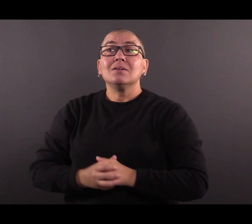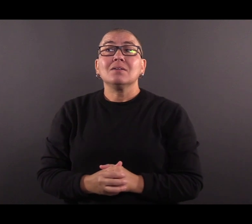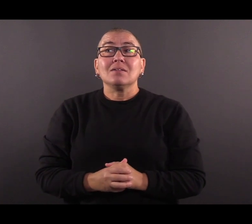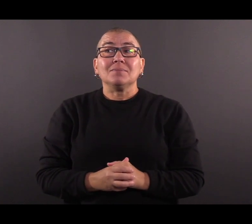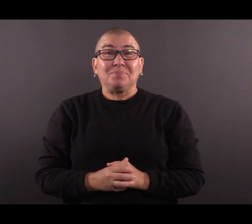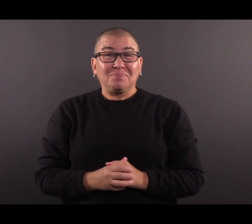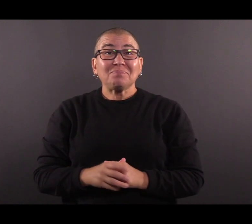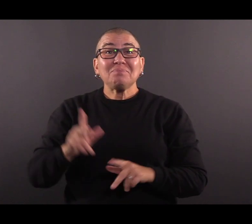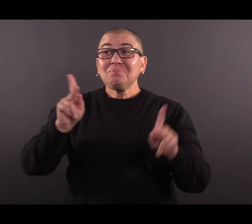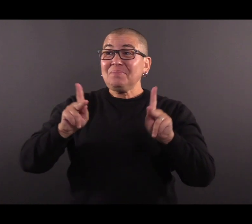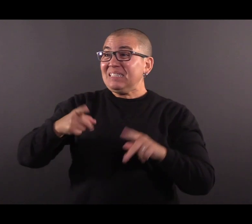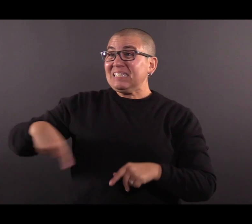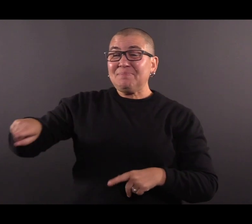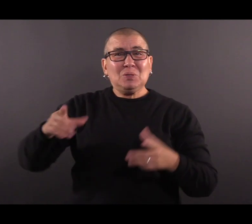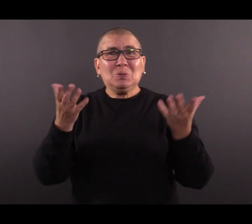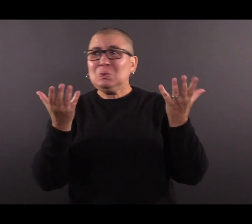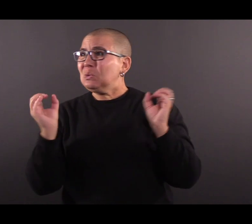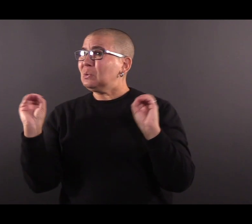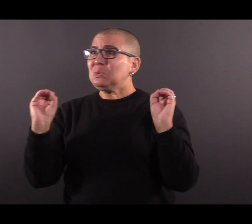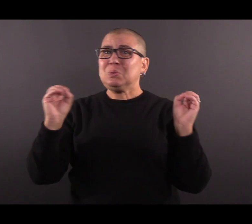reducing unsheltered homelessness,